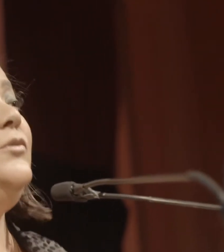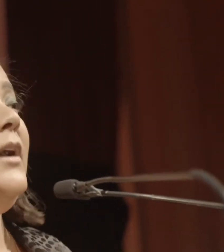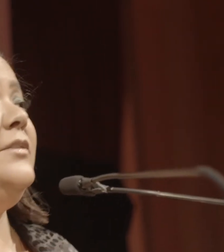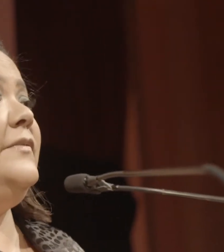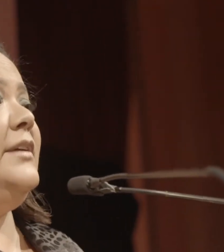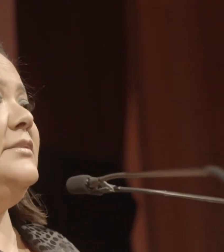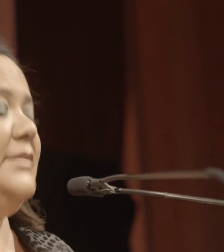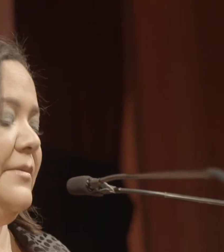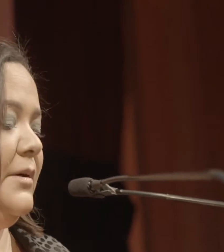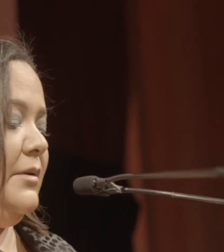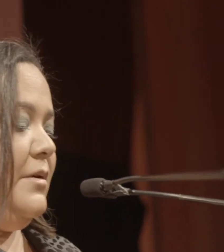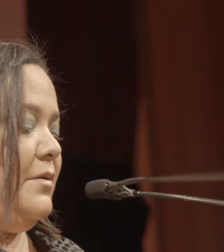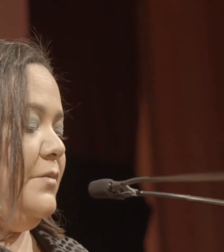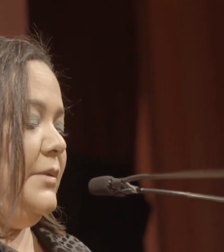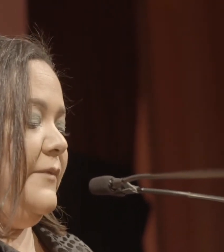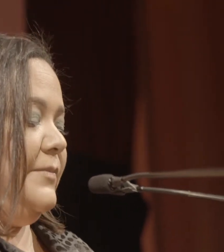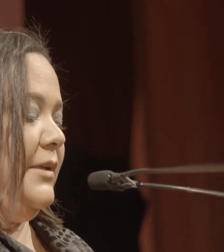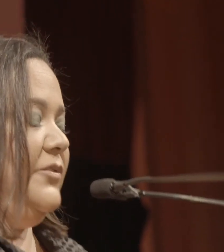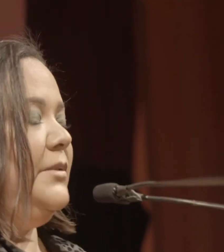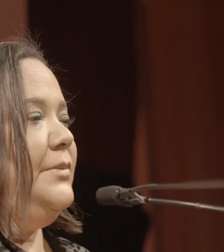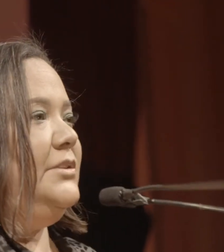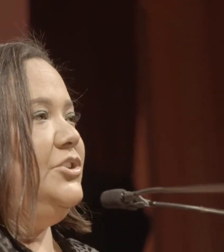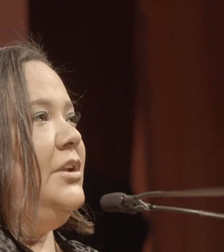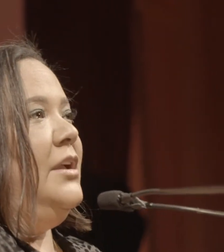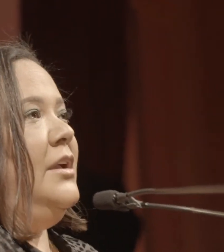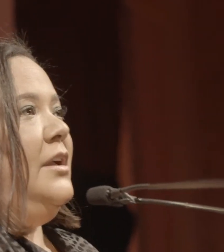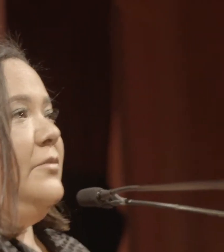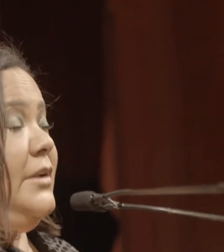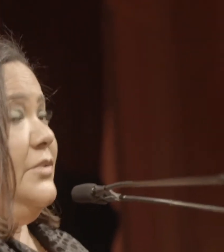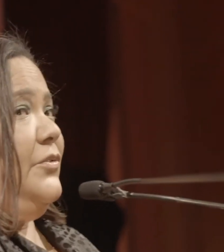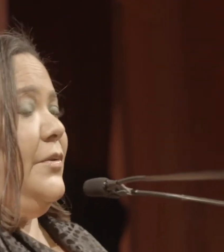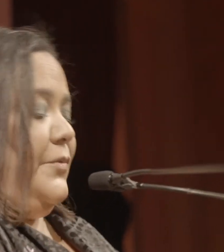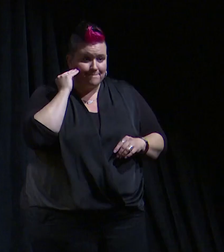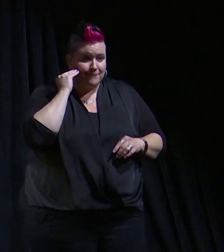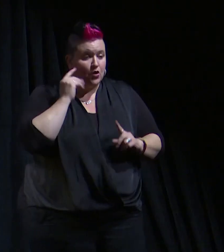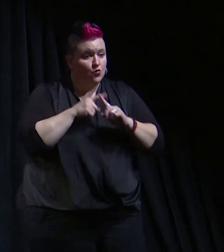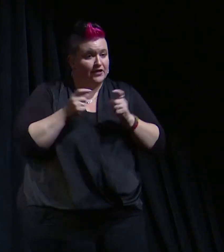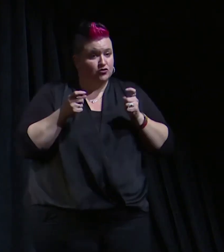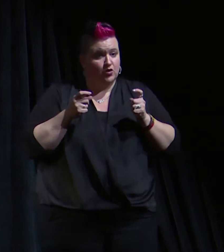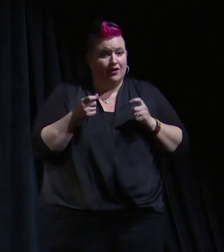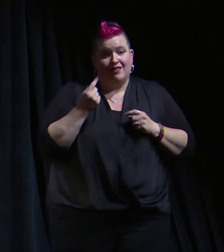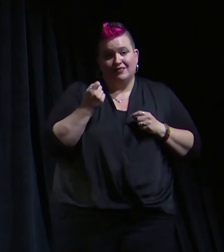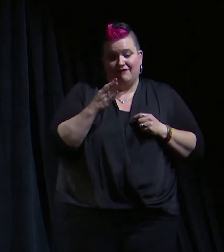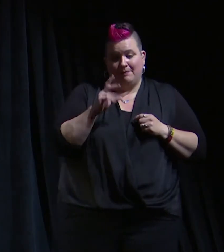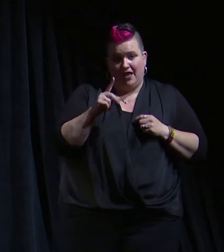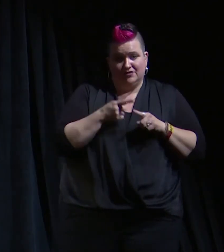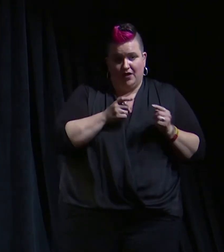had to move out of that Santa Monica home, 11 blocks from the beach, rent control,